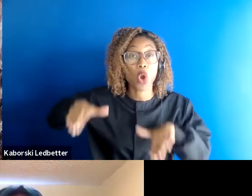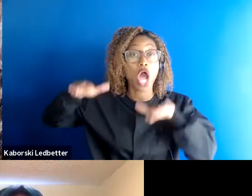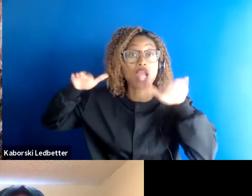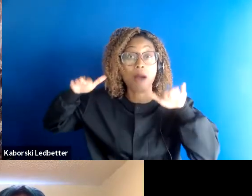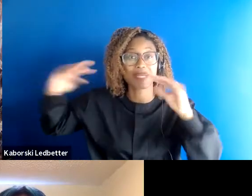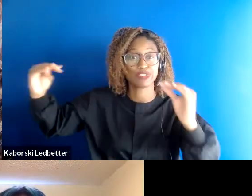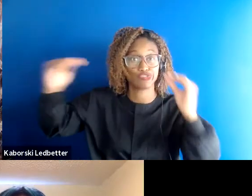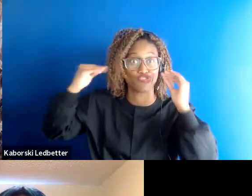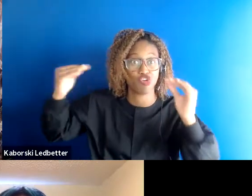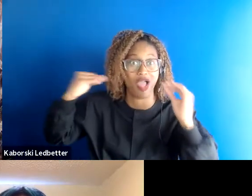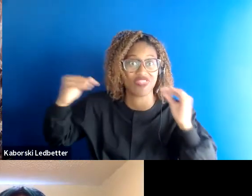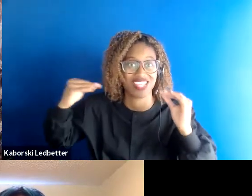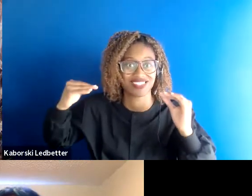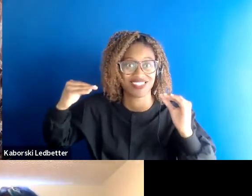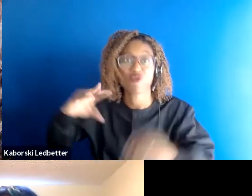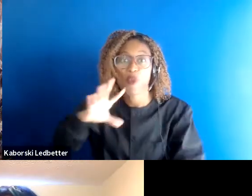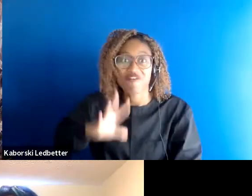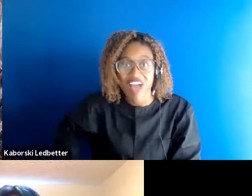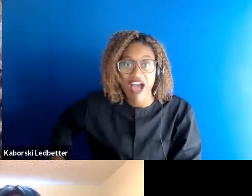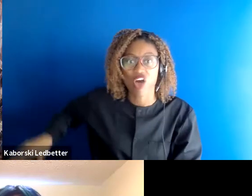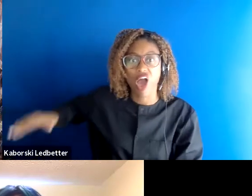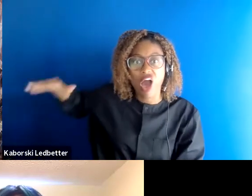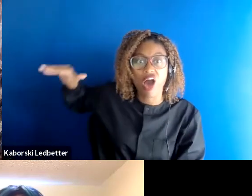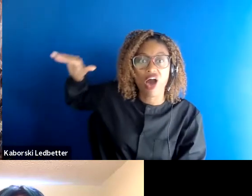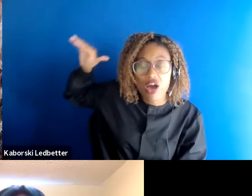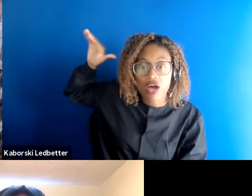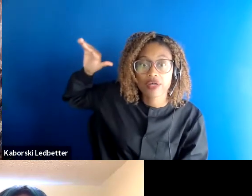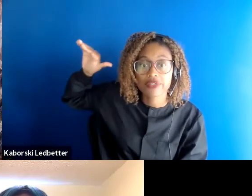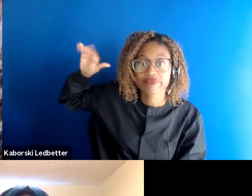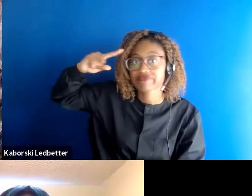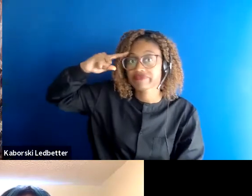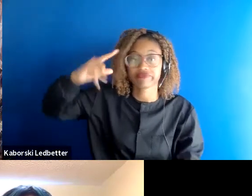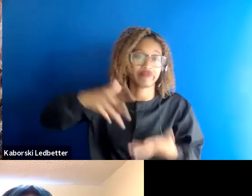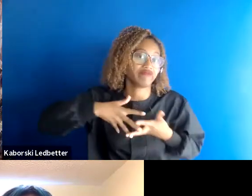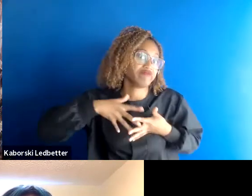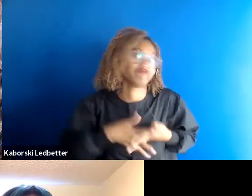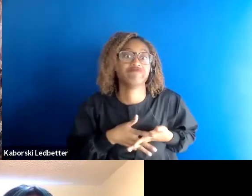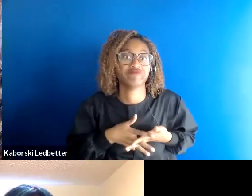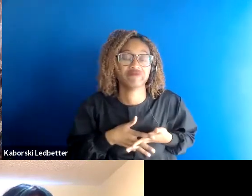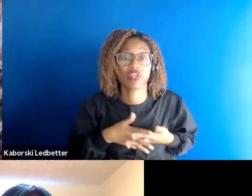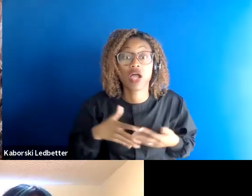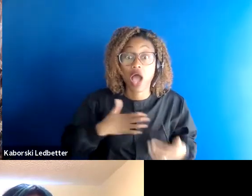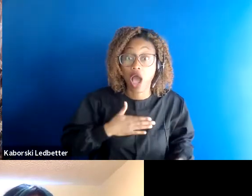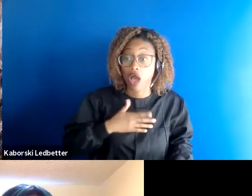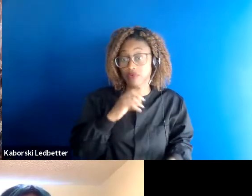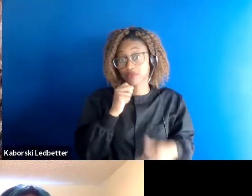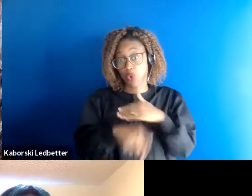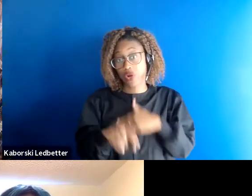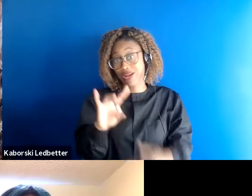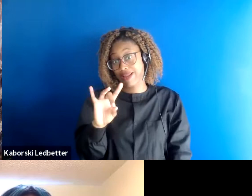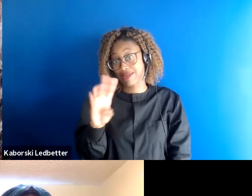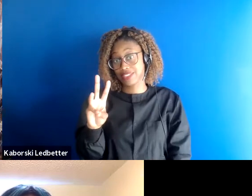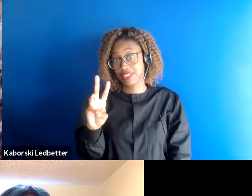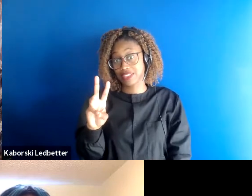space. Now, there has been a lot of, ever since, at least in my lifetime, I was born in 86. I'm an